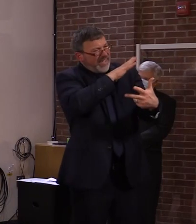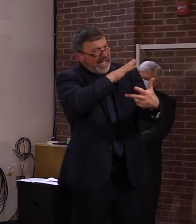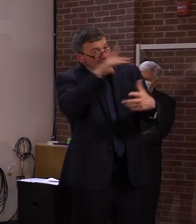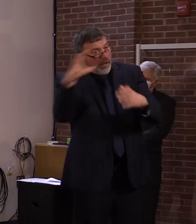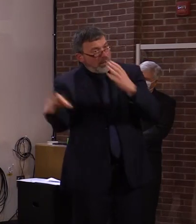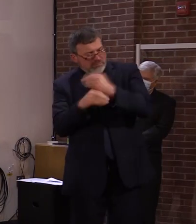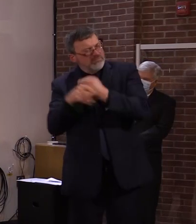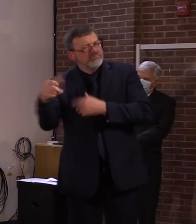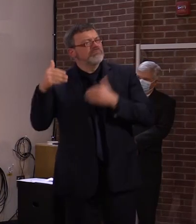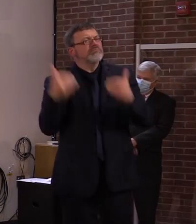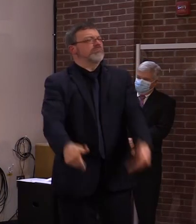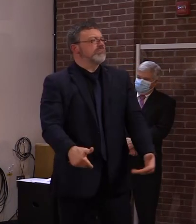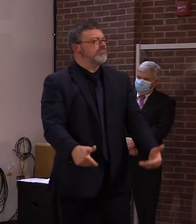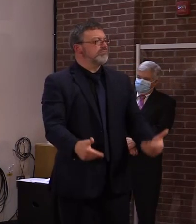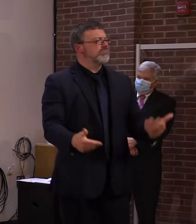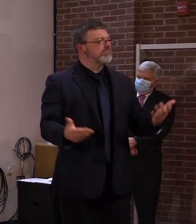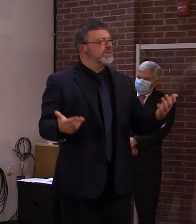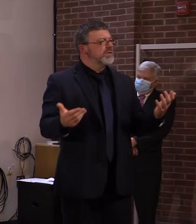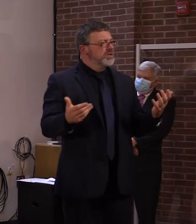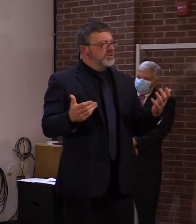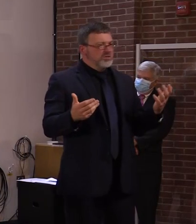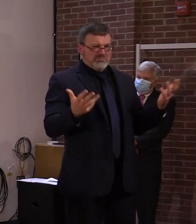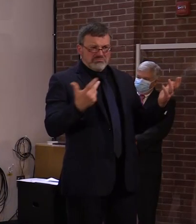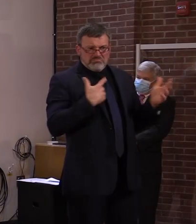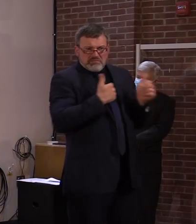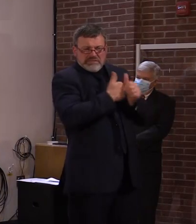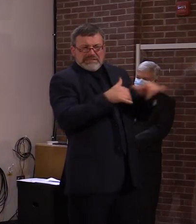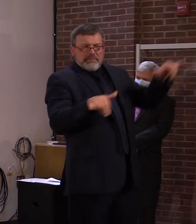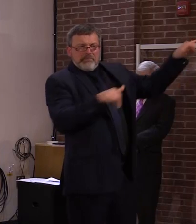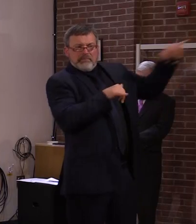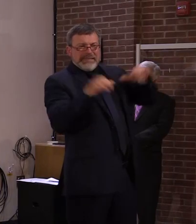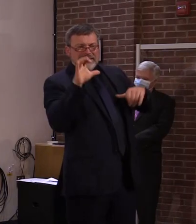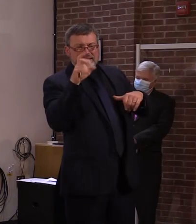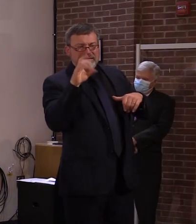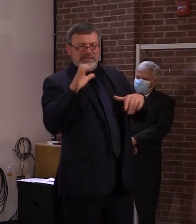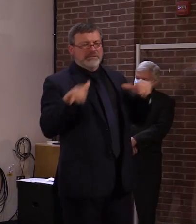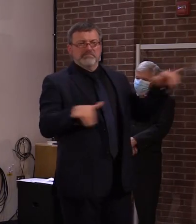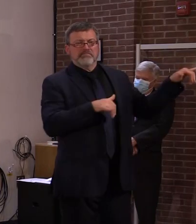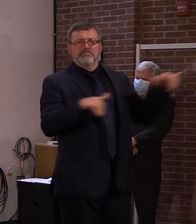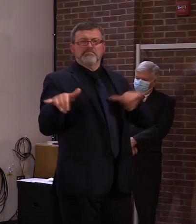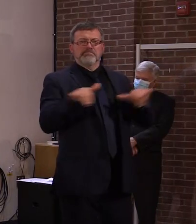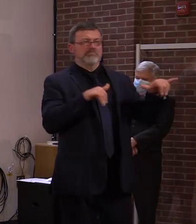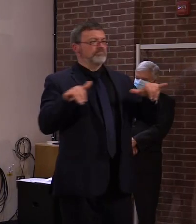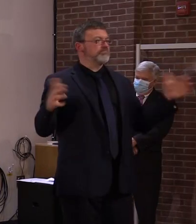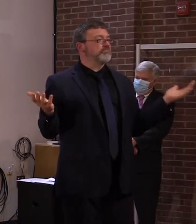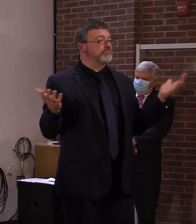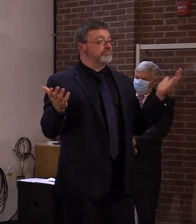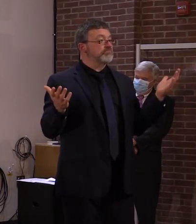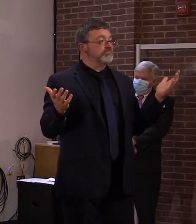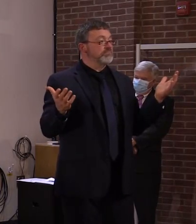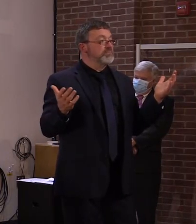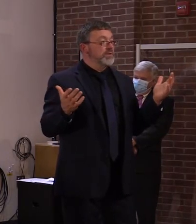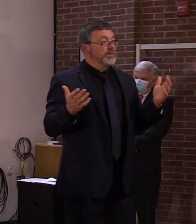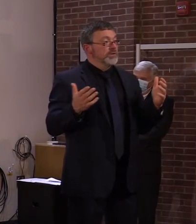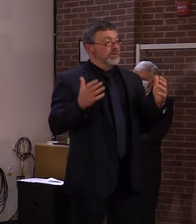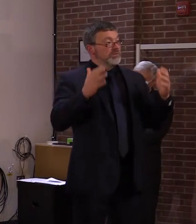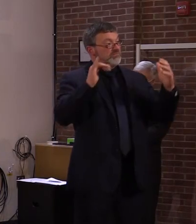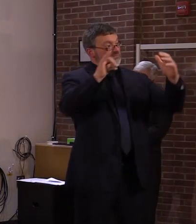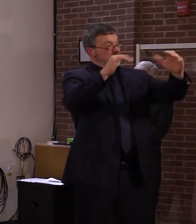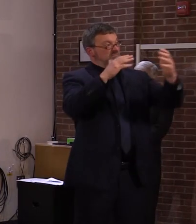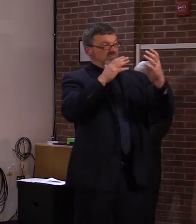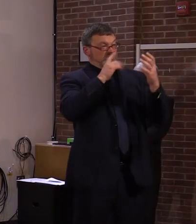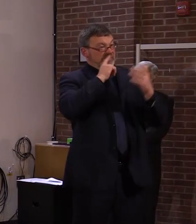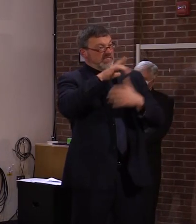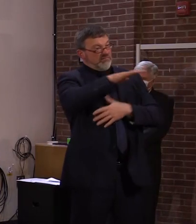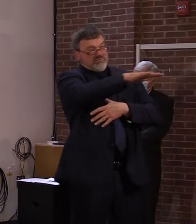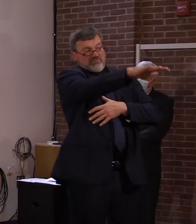guidance. And I think we have. I mean, I think that opens the door wide open in terms of